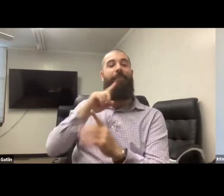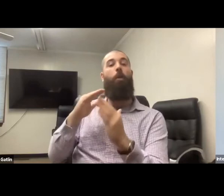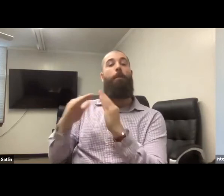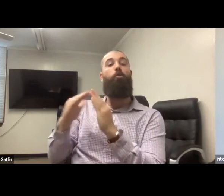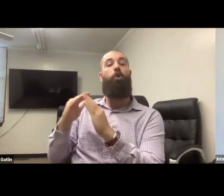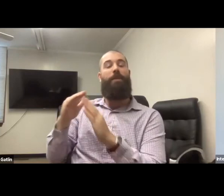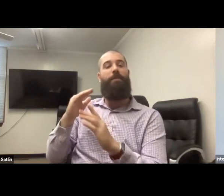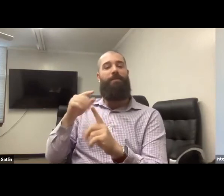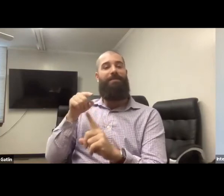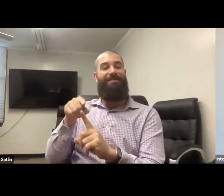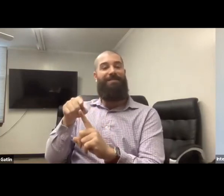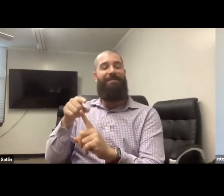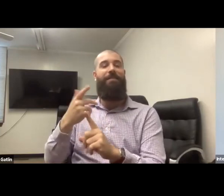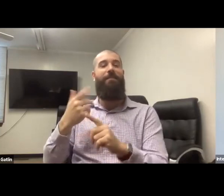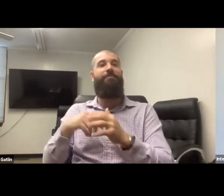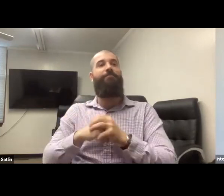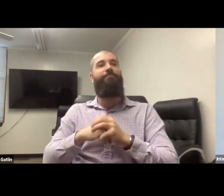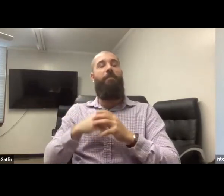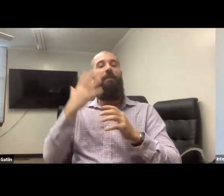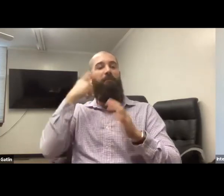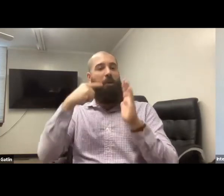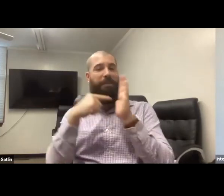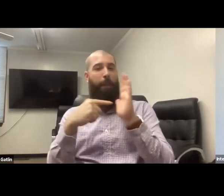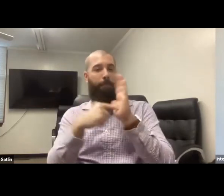You know, things that are normal in the deaf community.